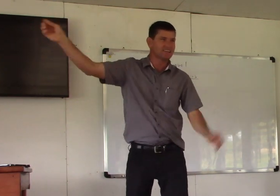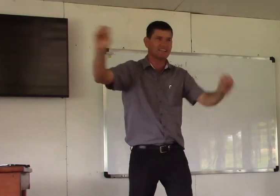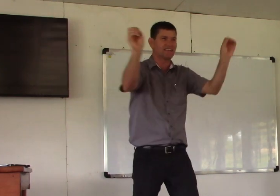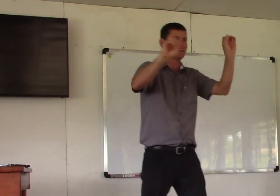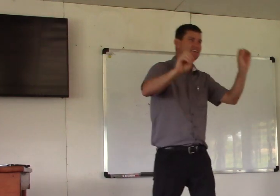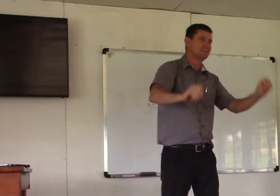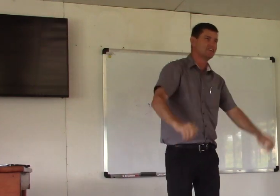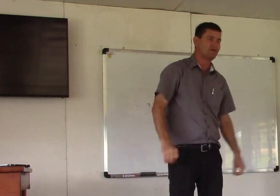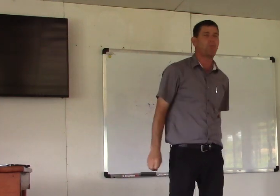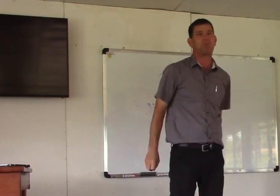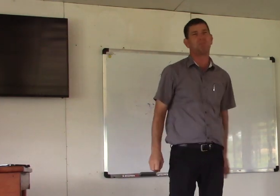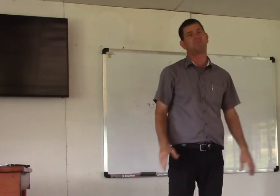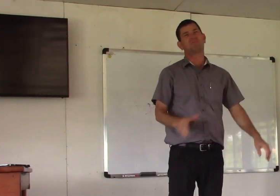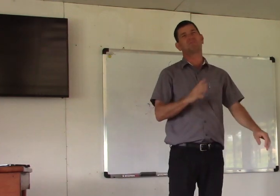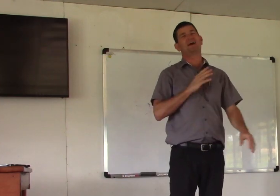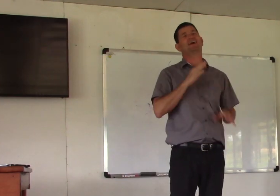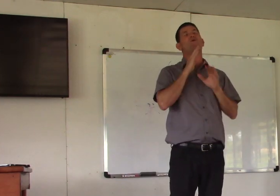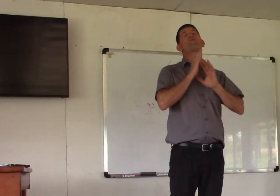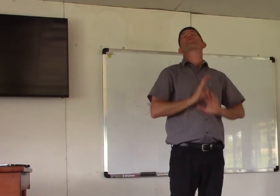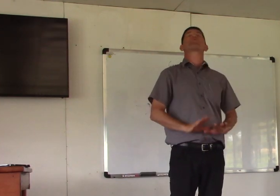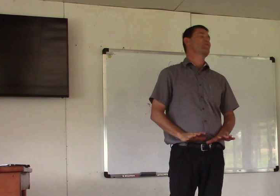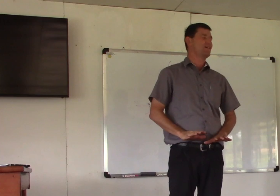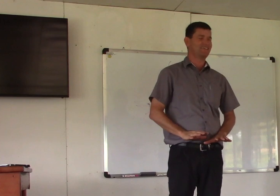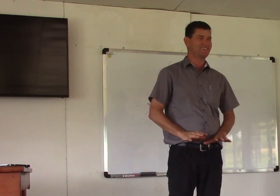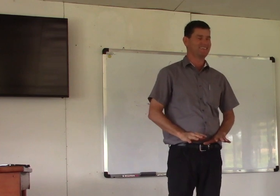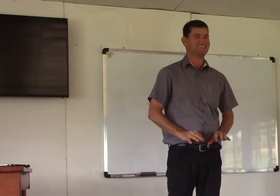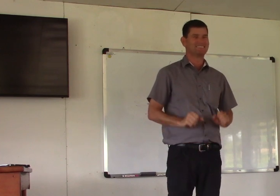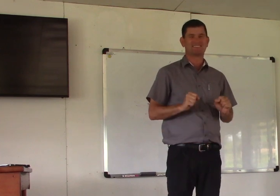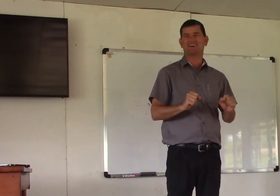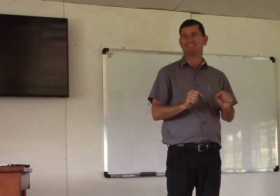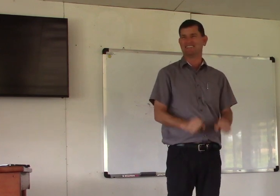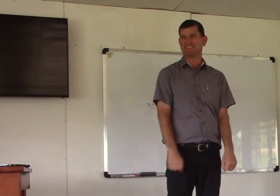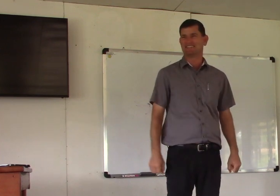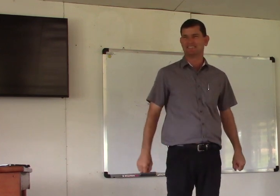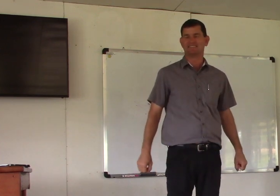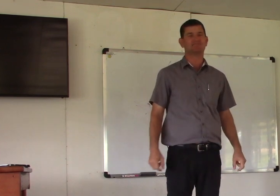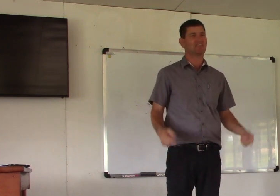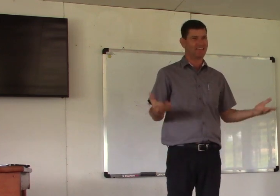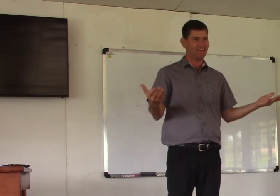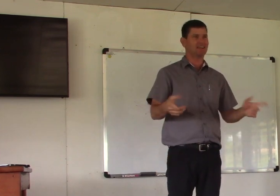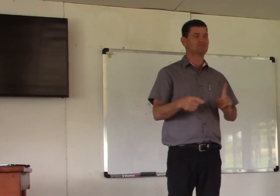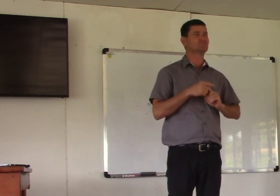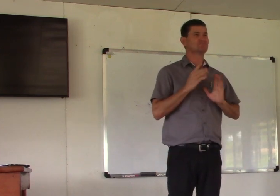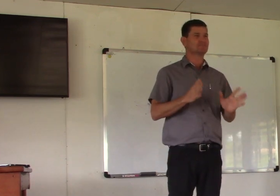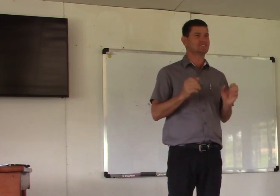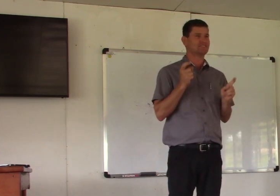nothing. Fine. Good. Here.